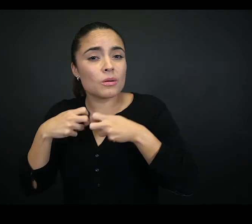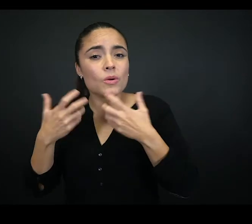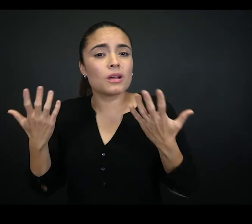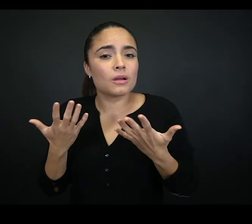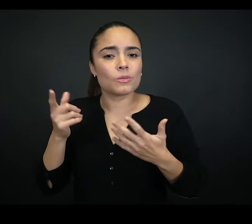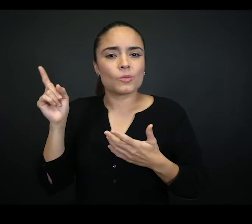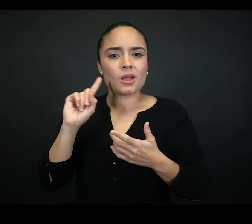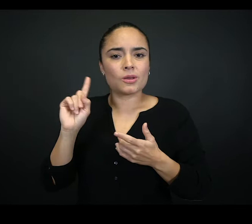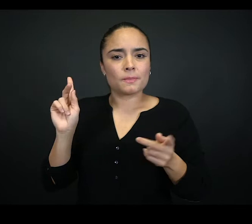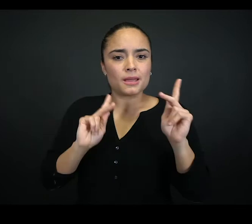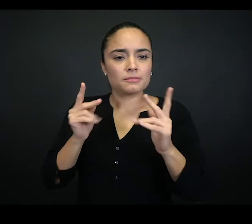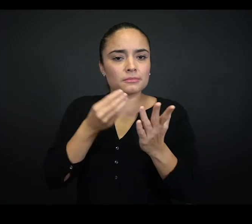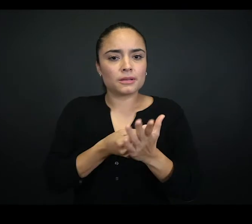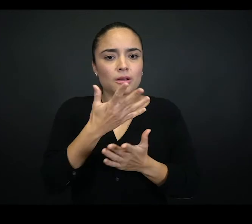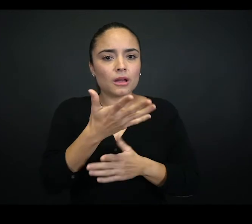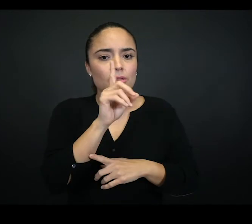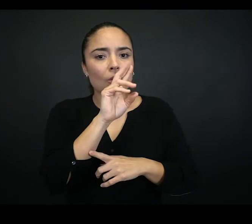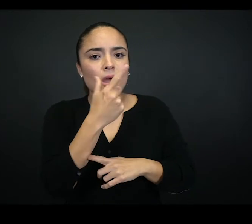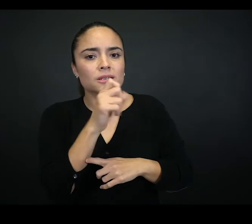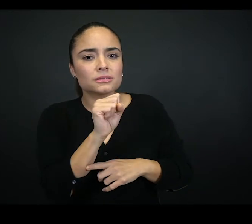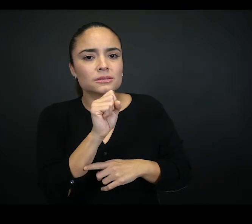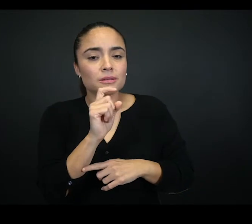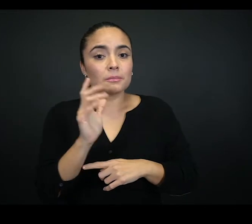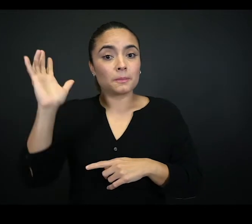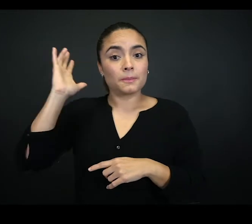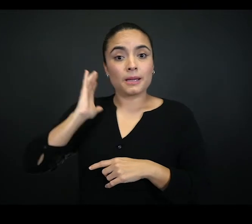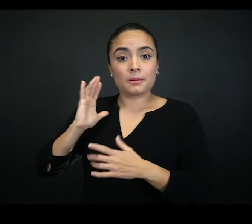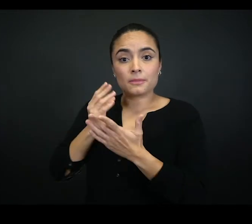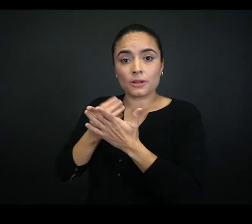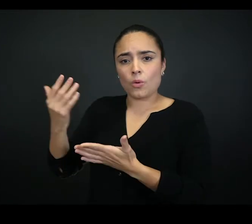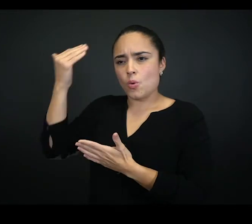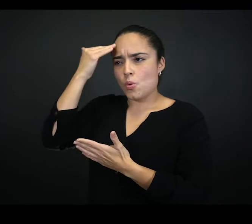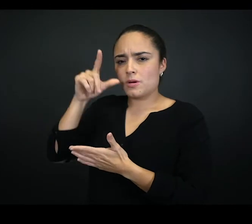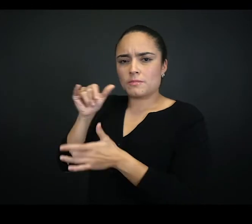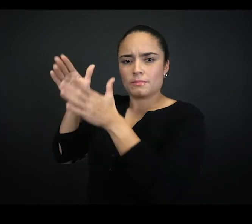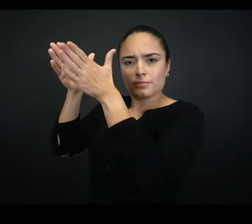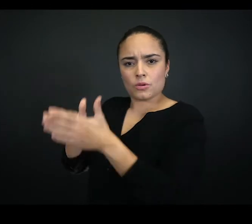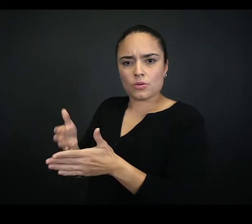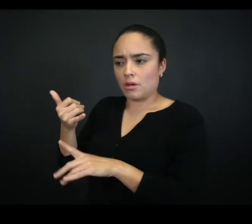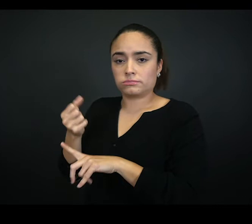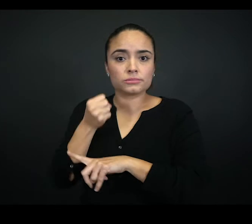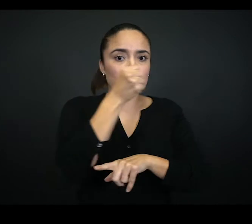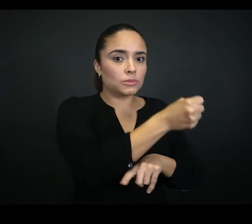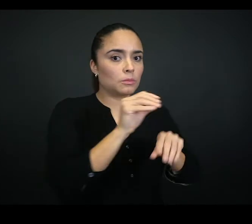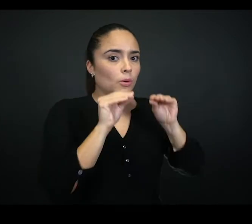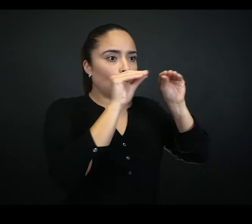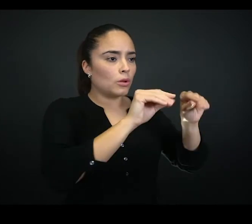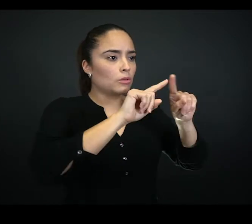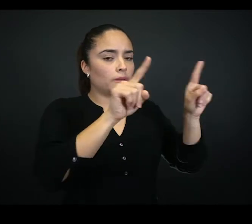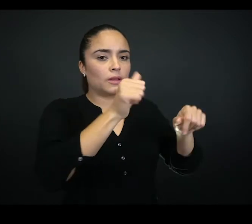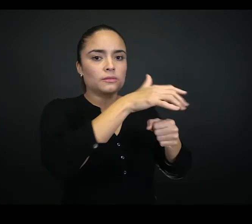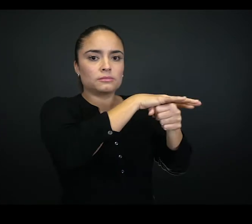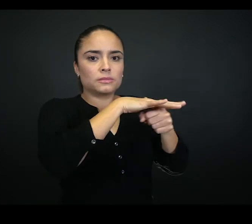supply. And so that drug supply may be completely different, more potent than what they were using before. And during COVID,